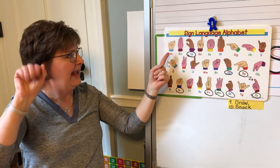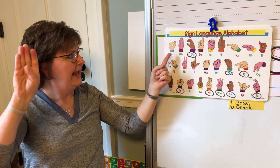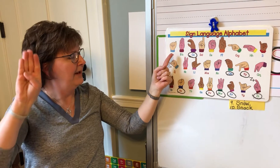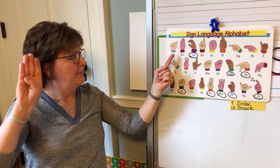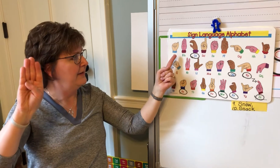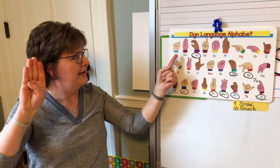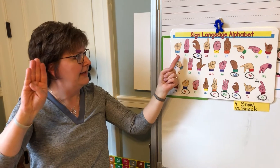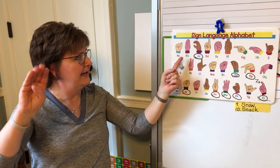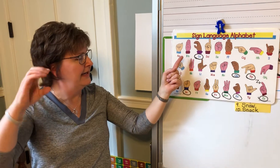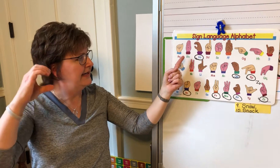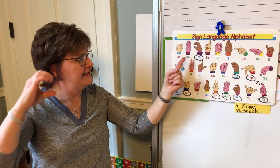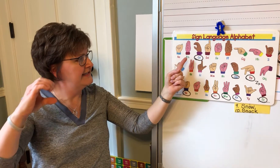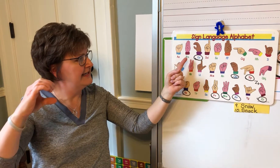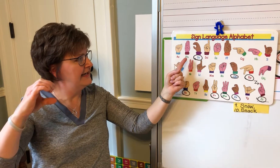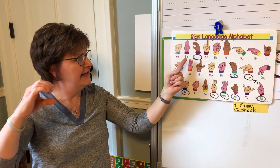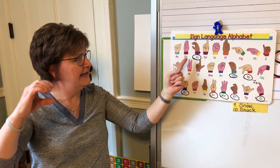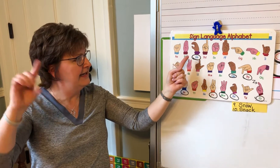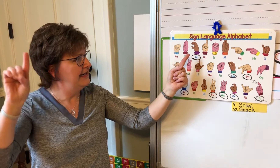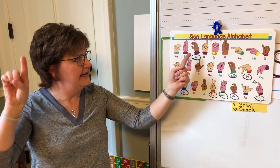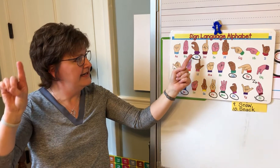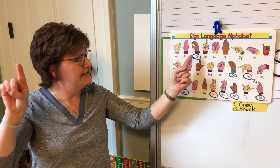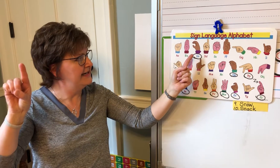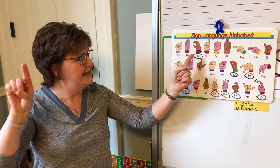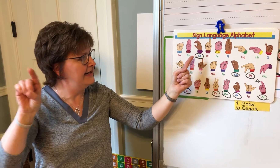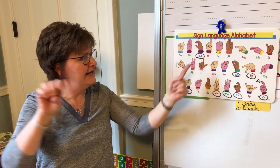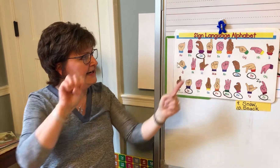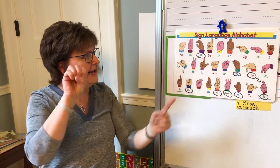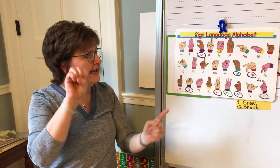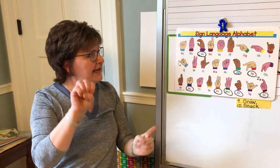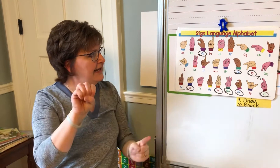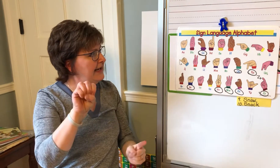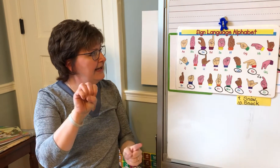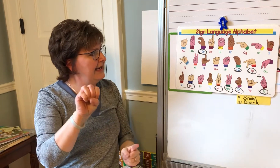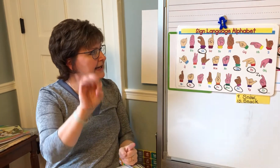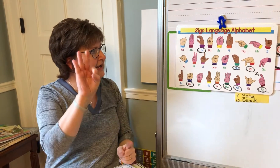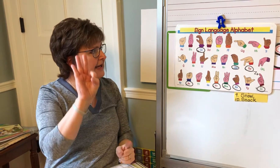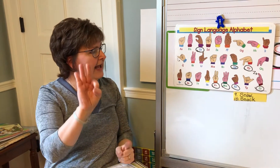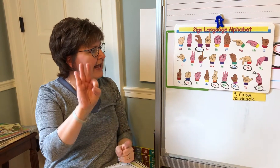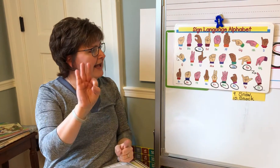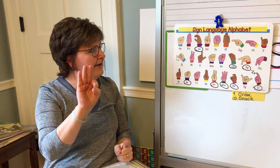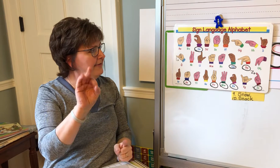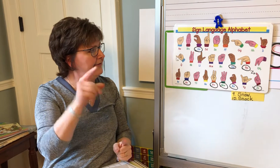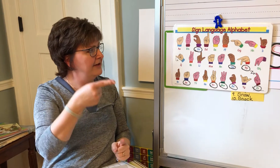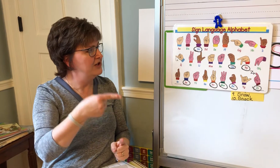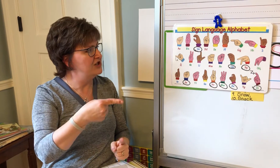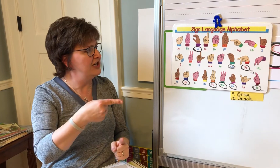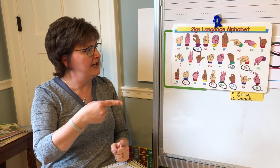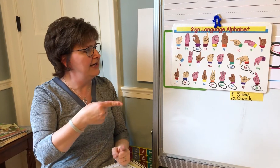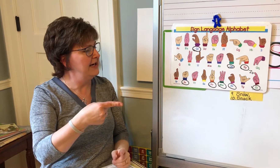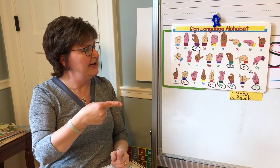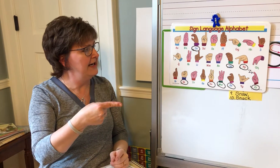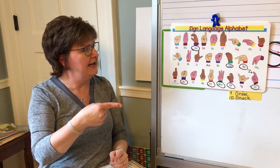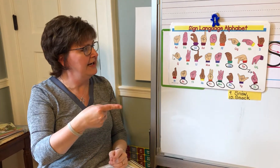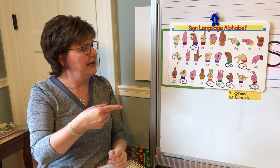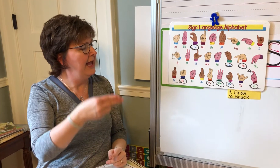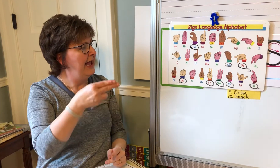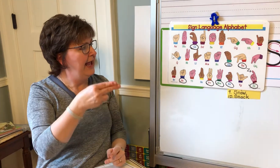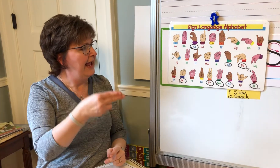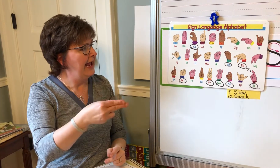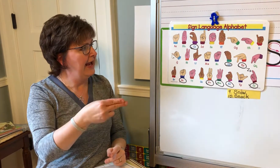A, B, C, D, E, F, G,